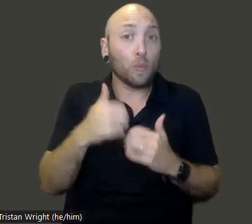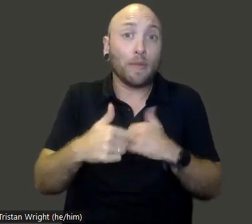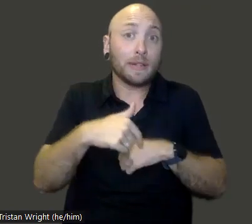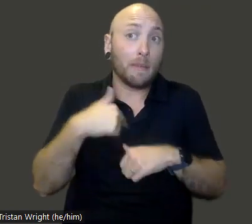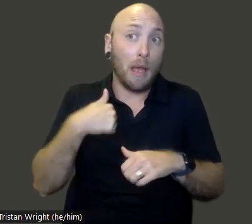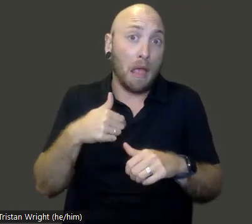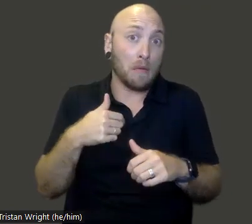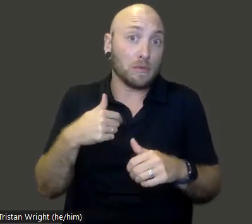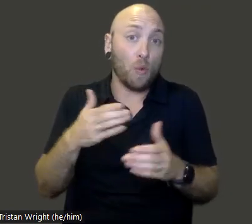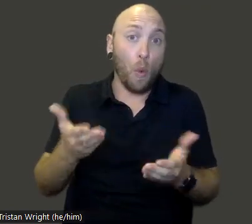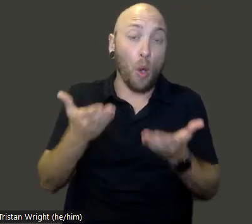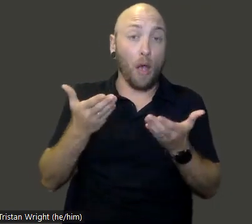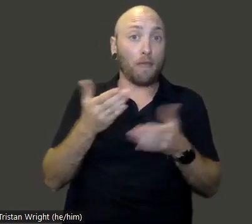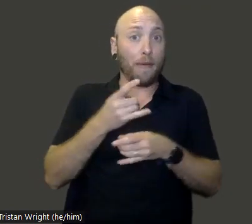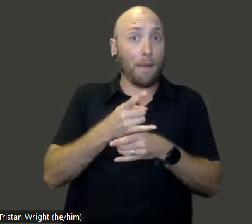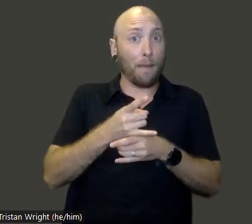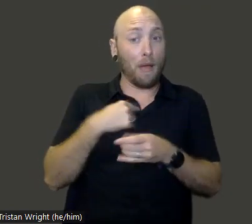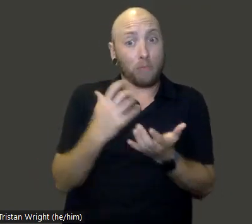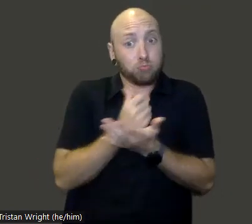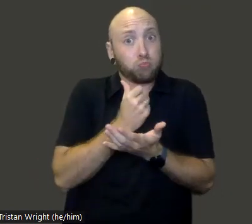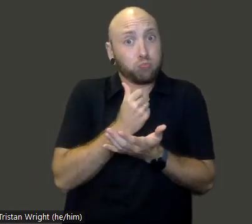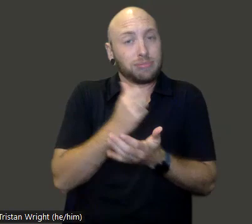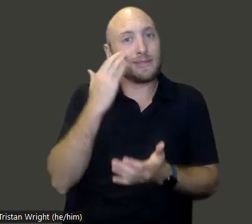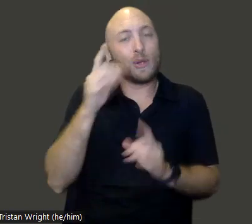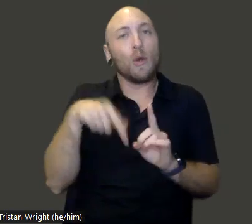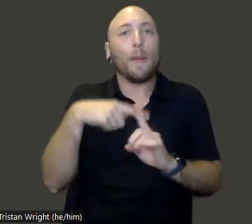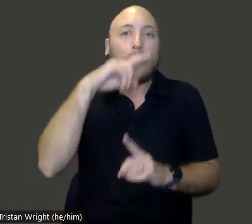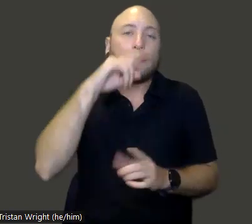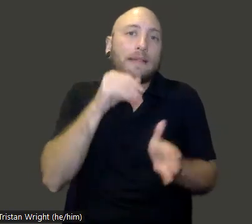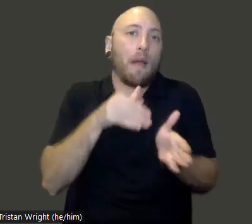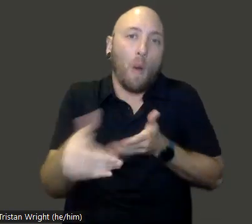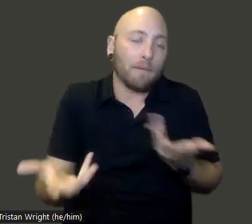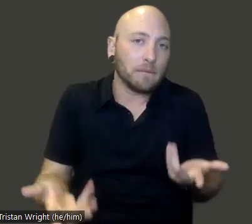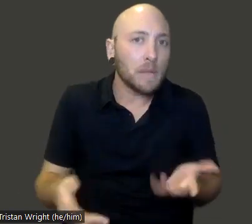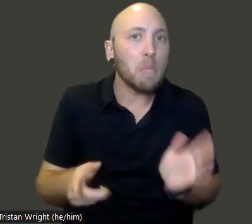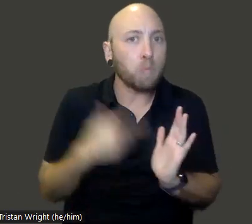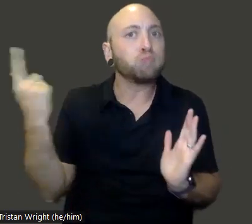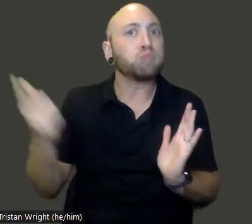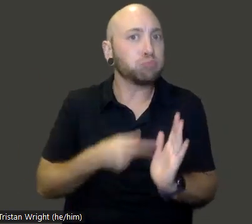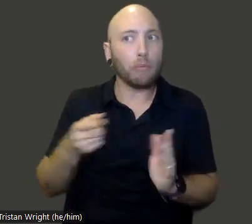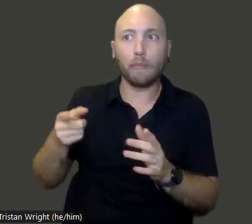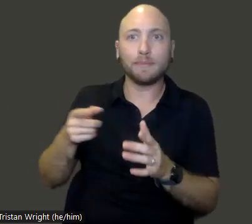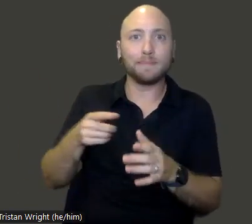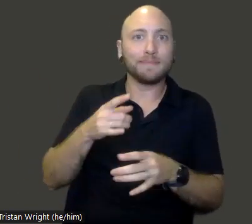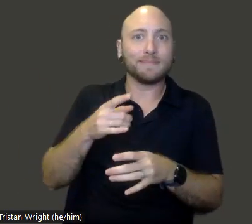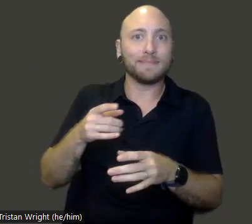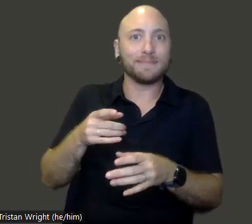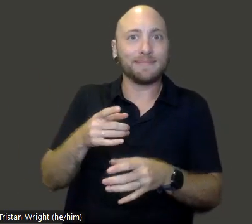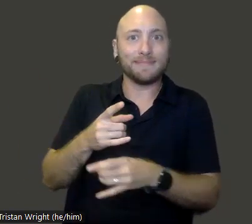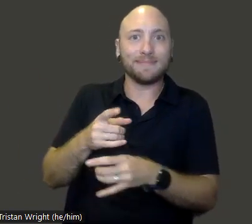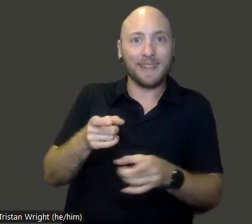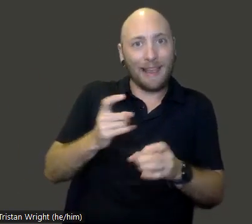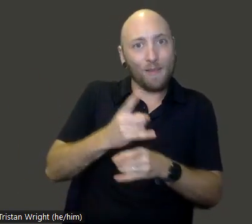would. And which, you know, when you're a little kid, doesn't come very often. And my grandma tells me that I